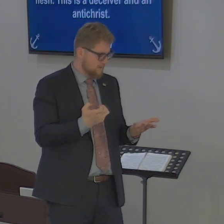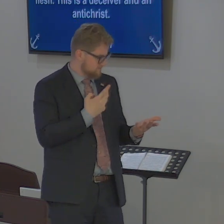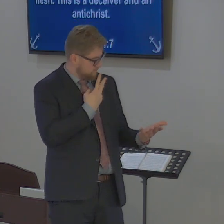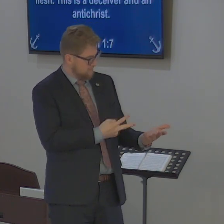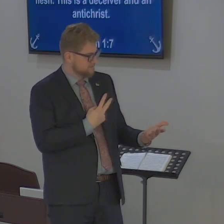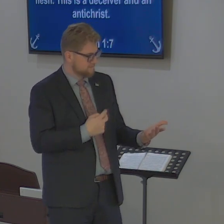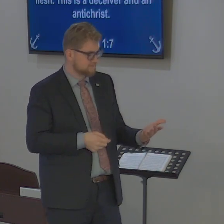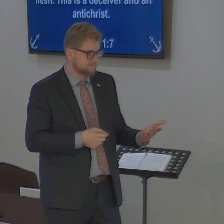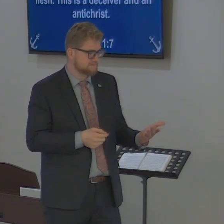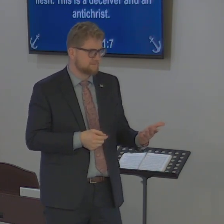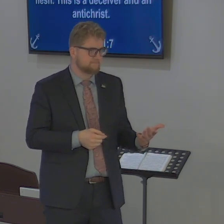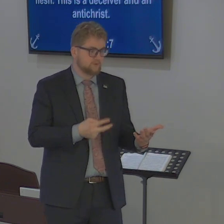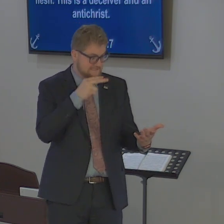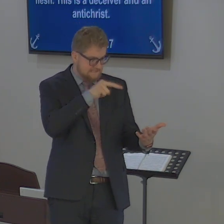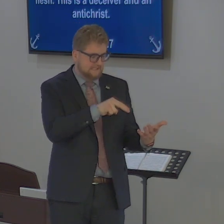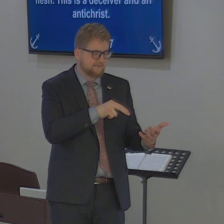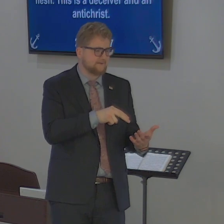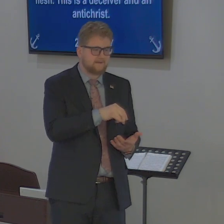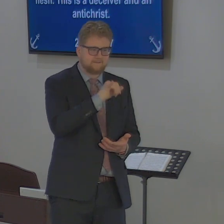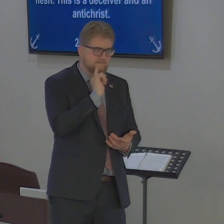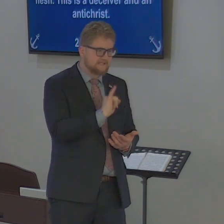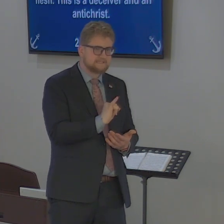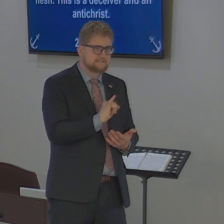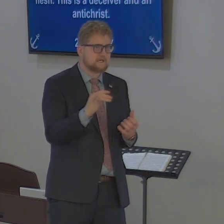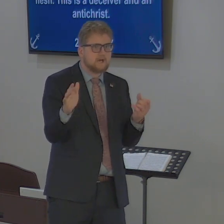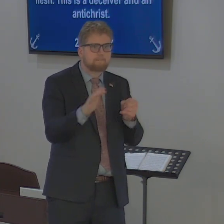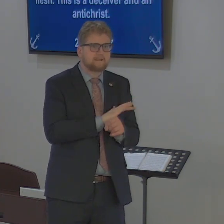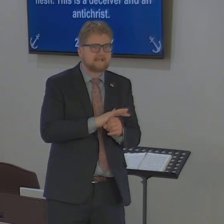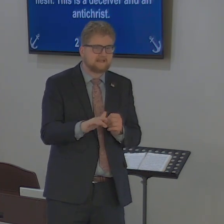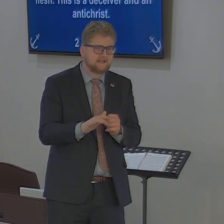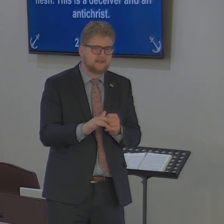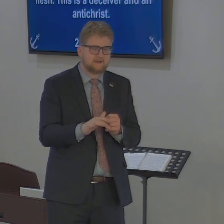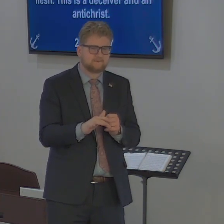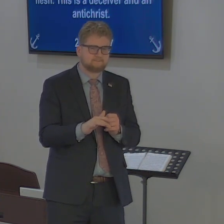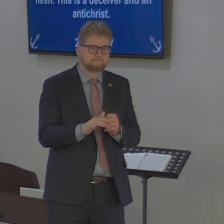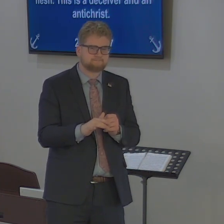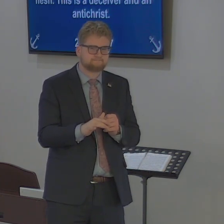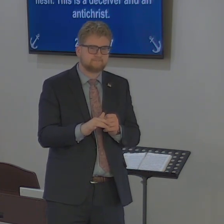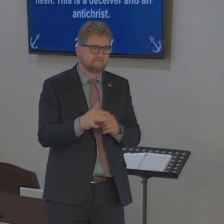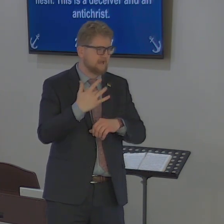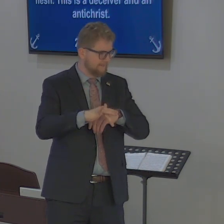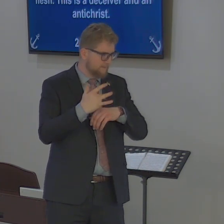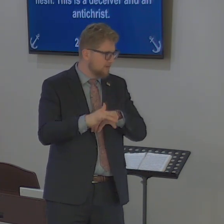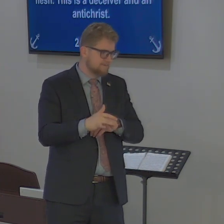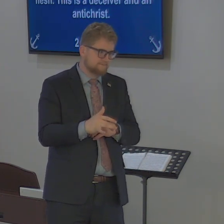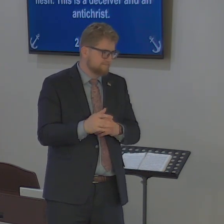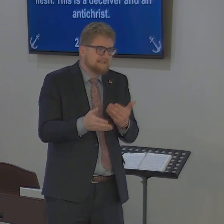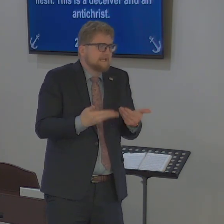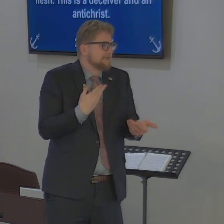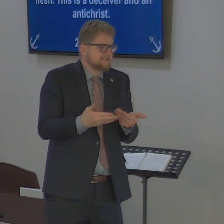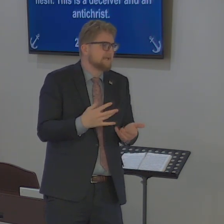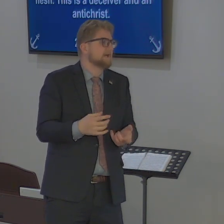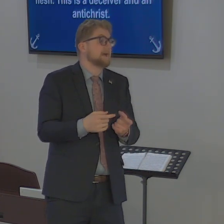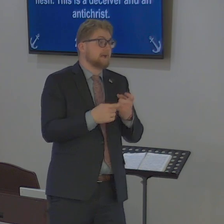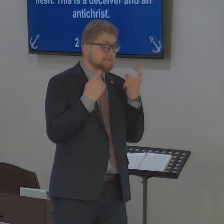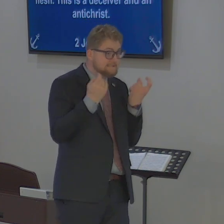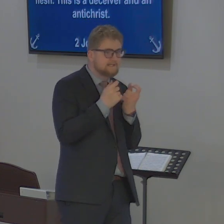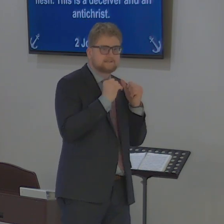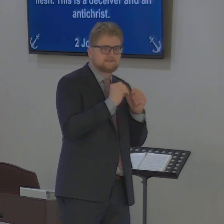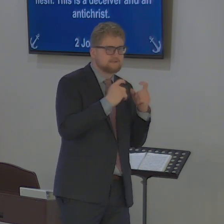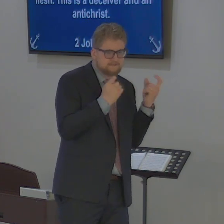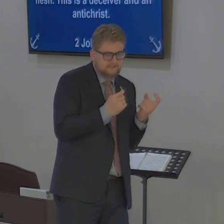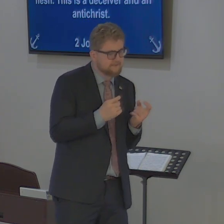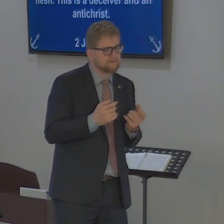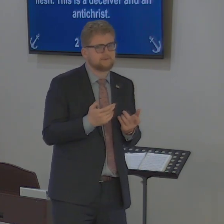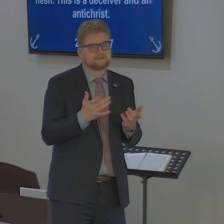right? So it's absolutely accessible, but please remember, sin is sin. And technology is what technology is. I don't want to go down that